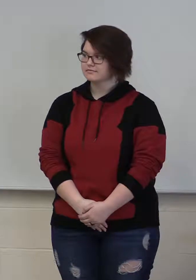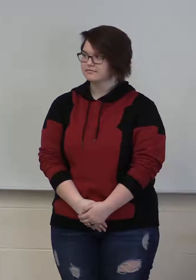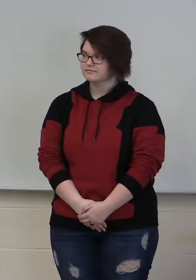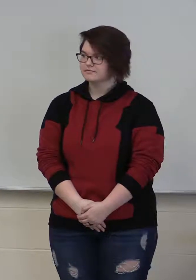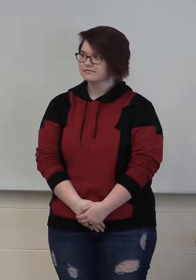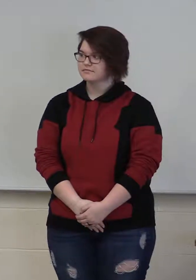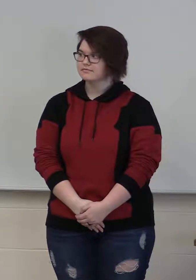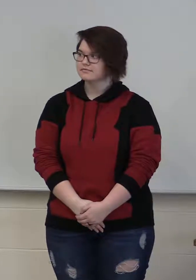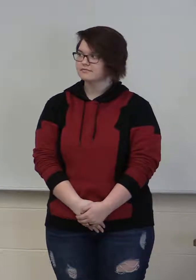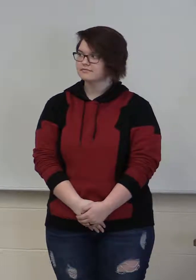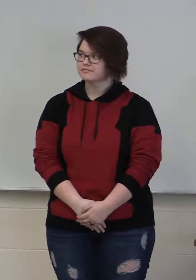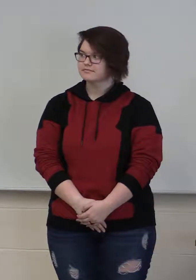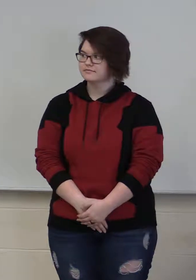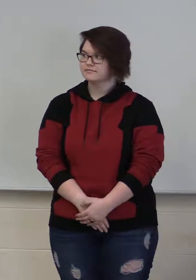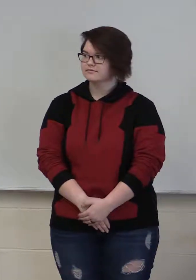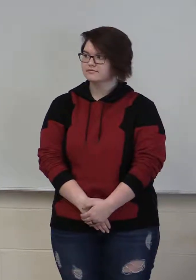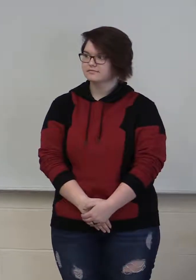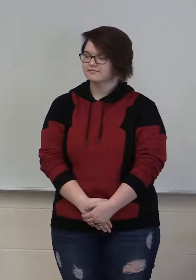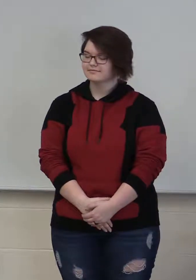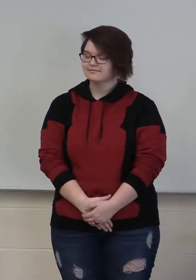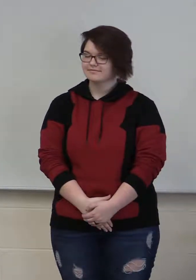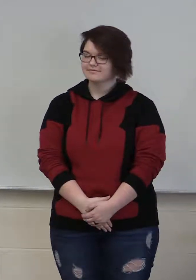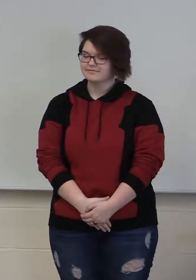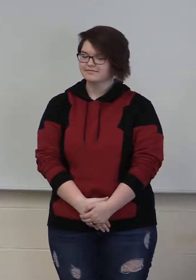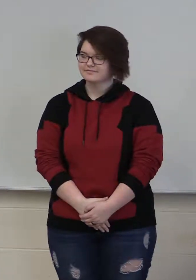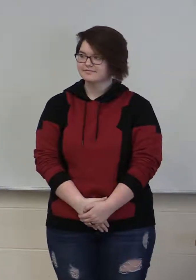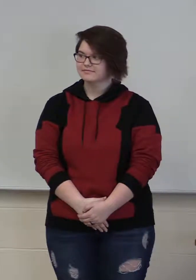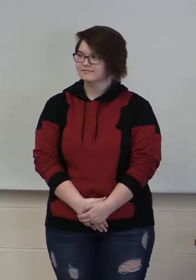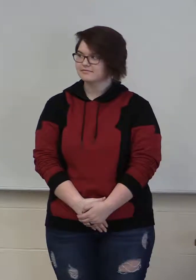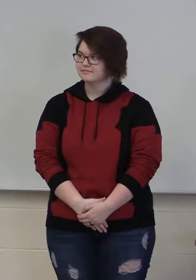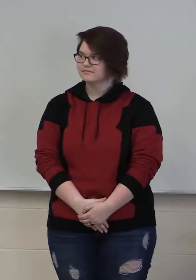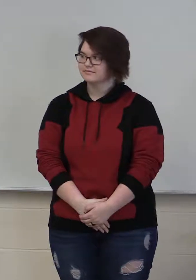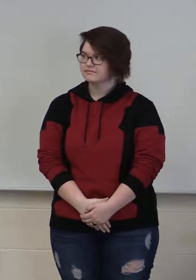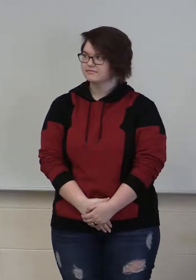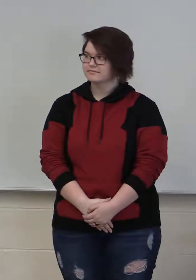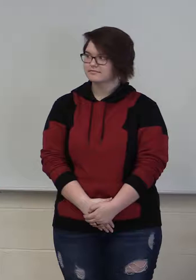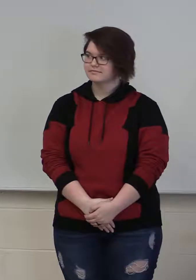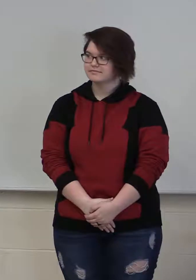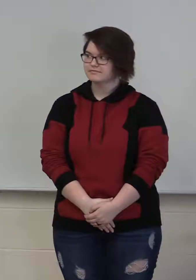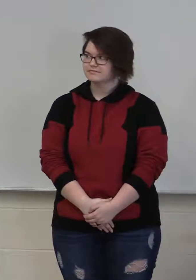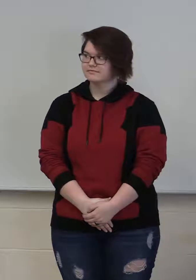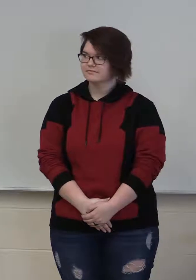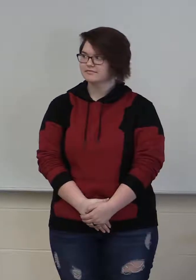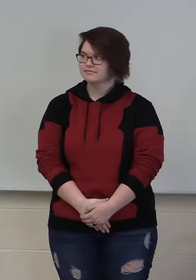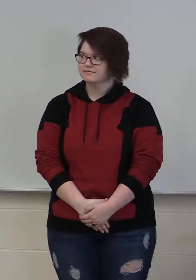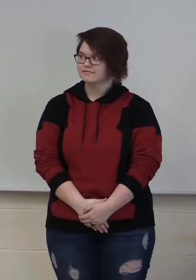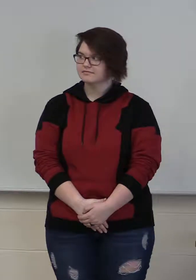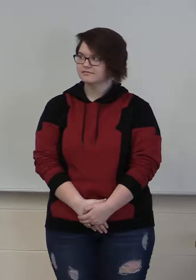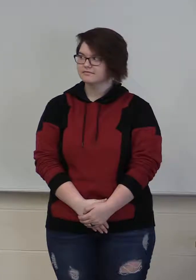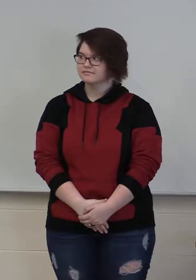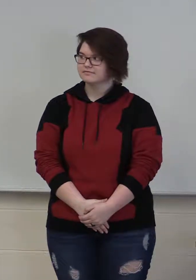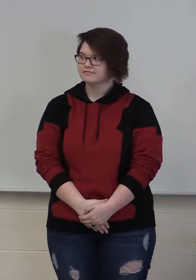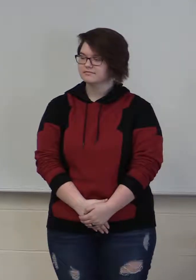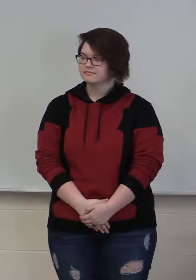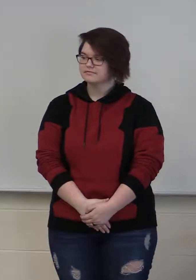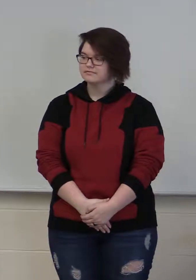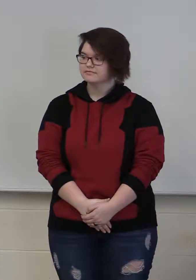ASL has a lot to do with facial expressions. Facial expressions are very important. They are the #1 key in ASL.